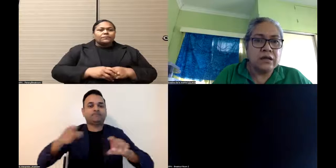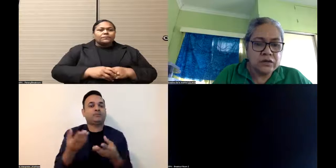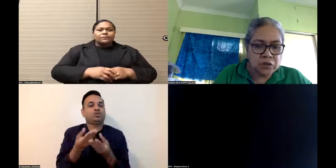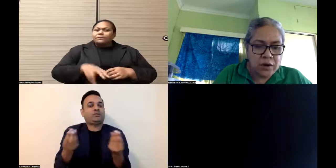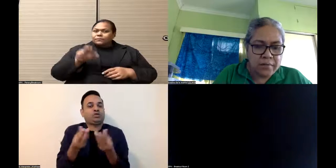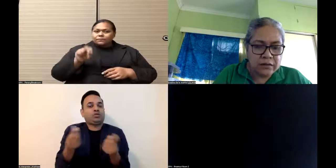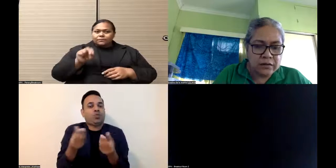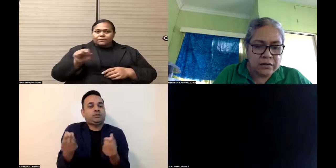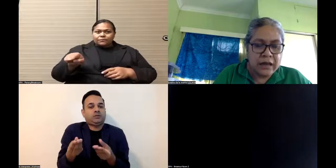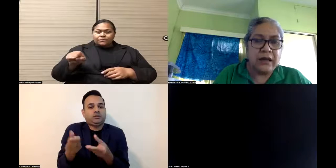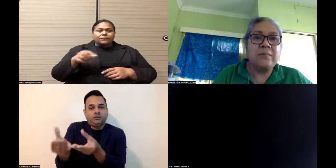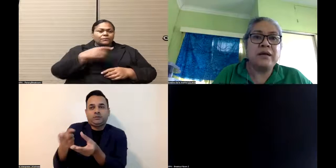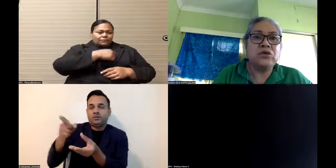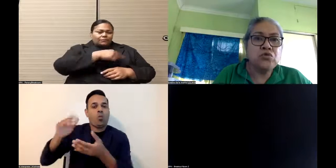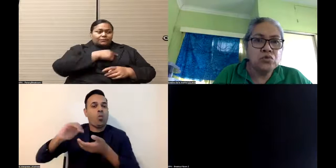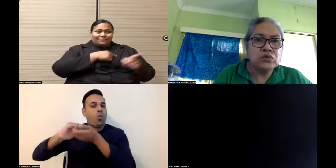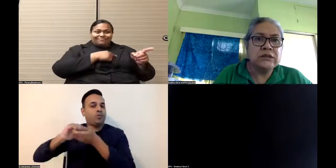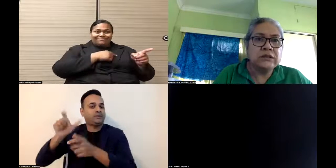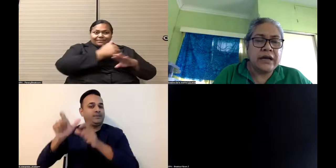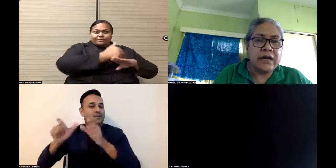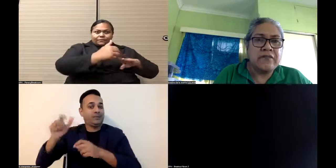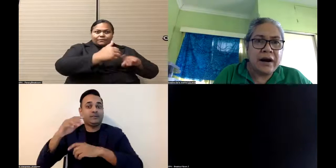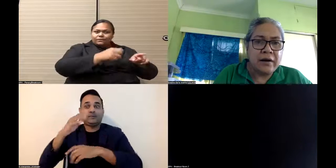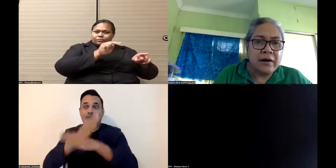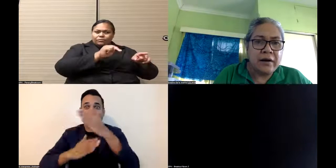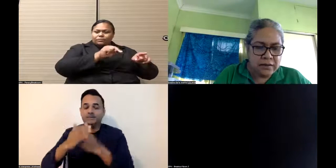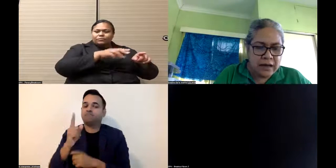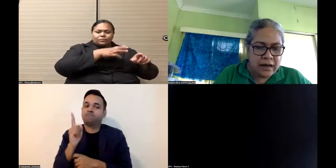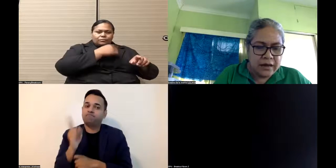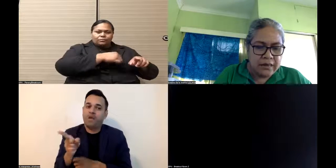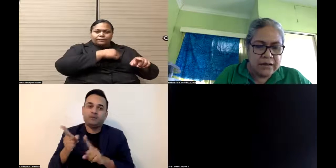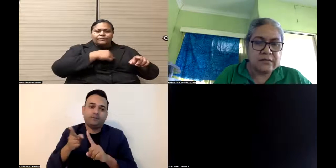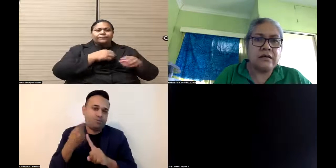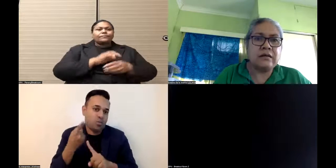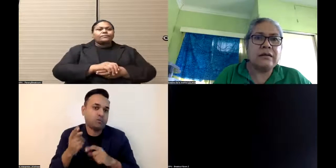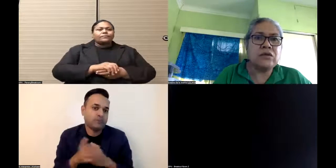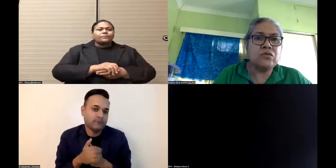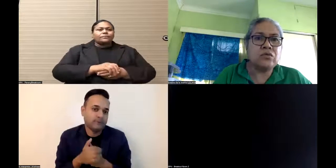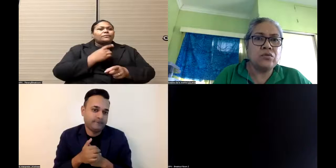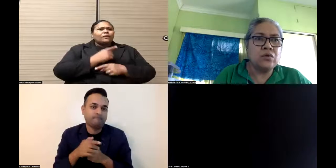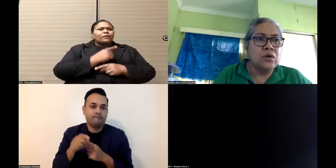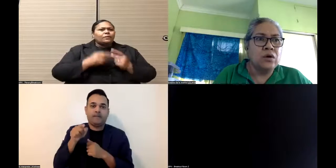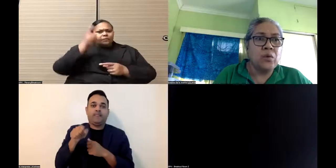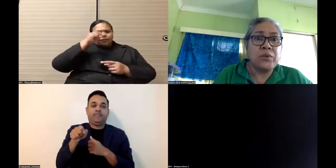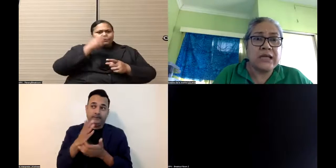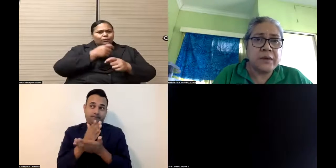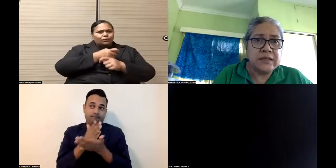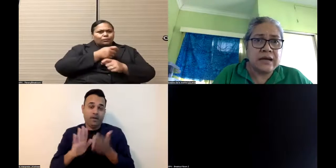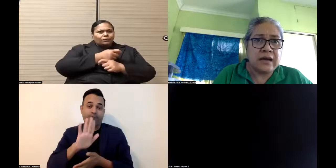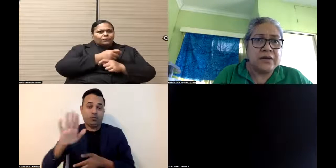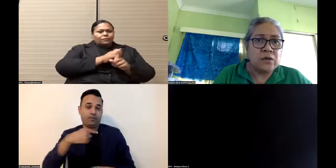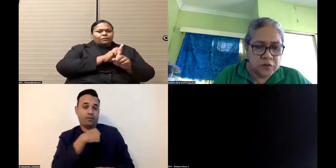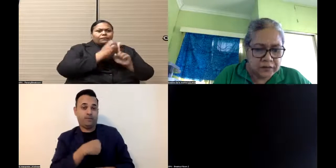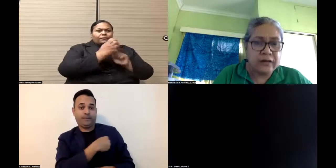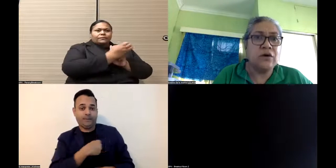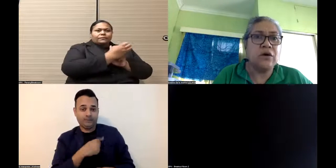They also talk about the enabling tools and environment, and that link to what we experience now